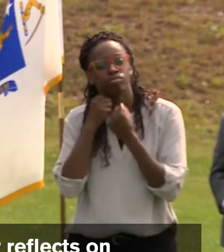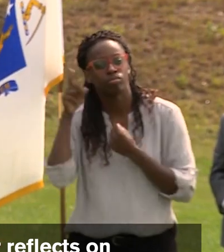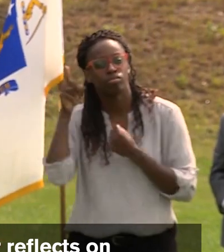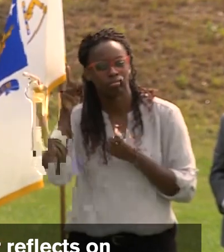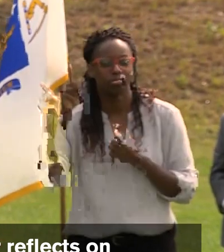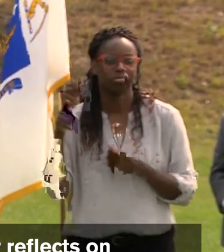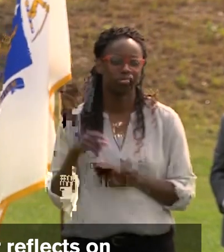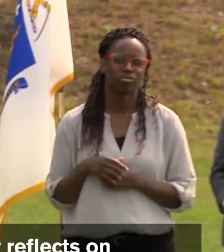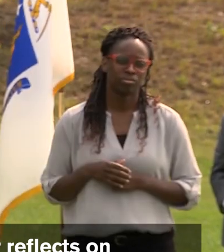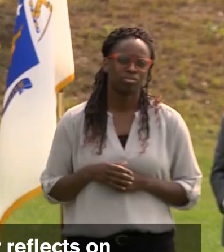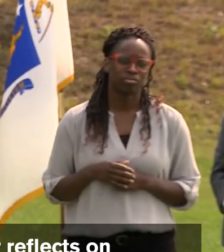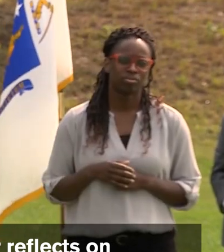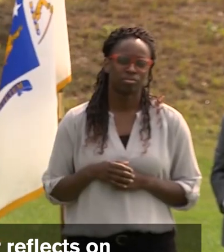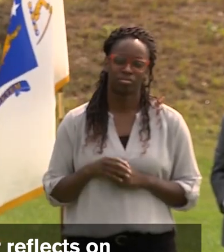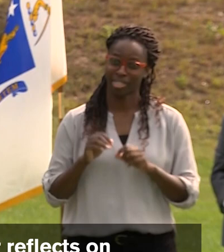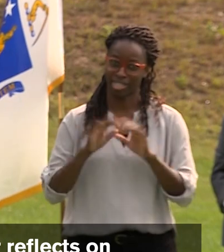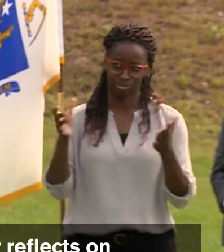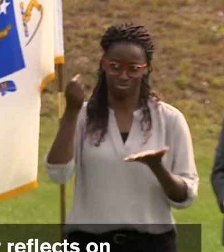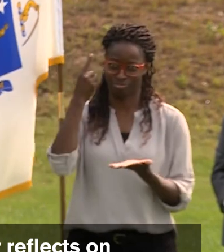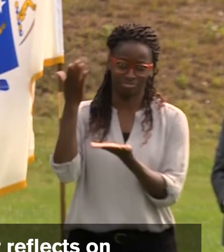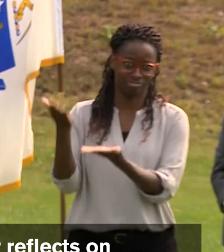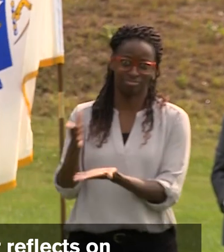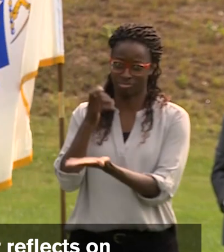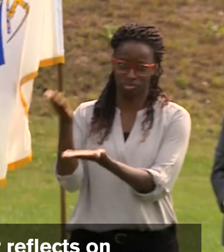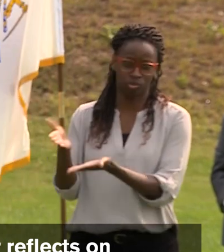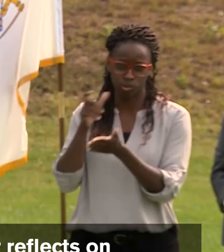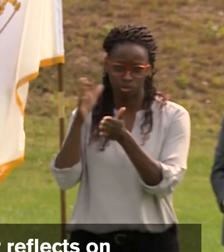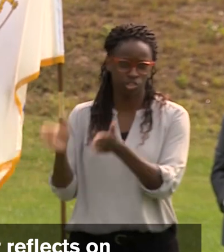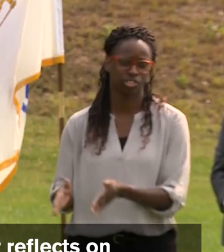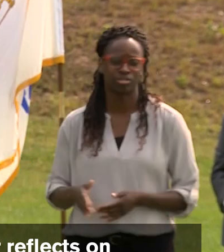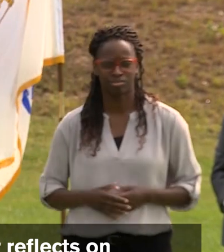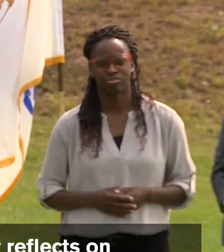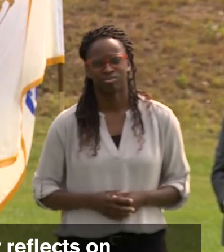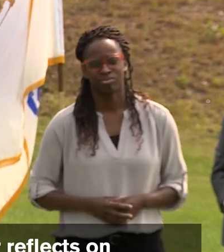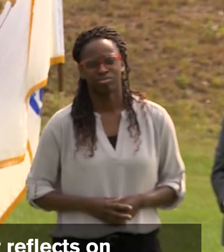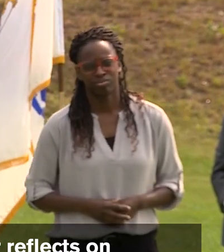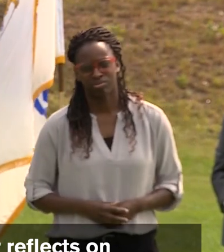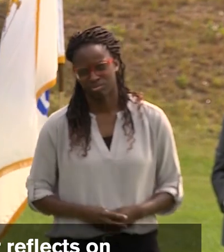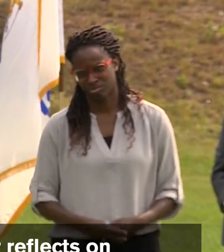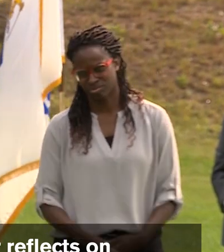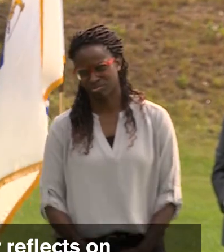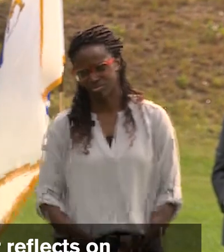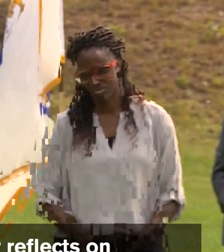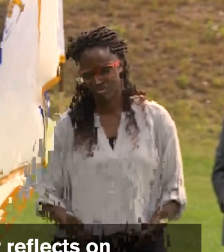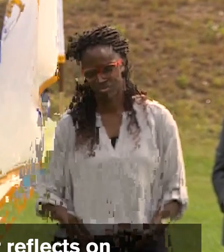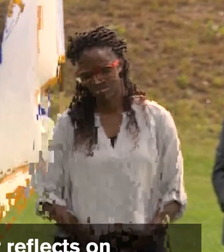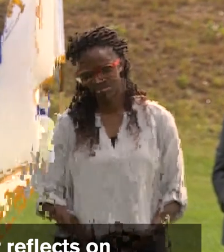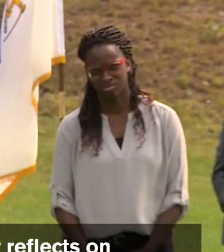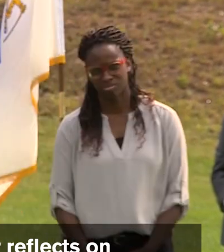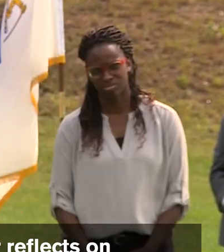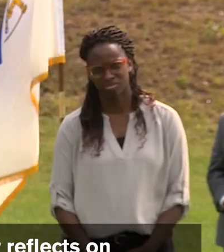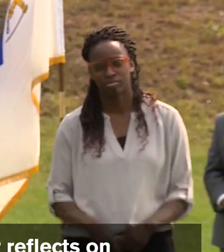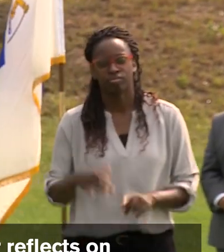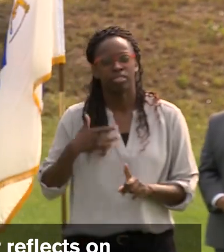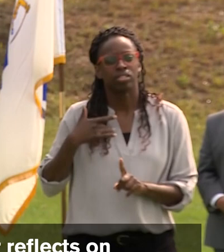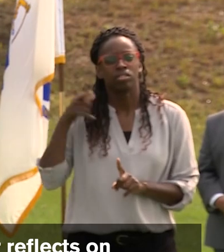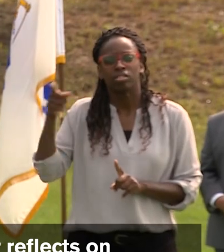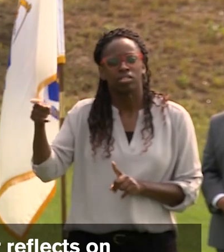He was one of those people who every day put the public good